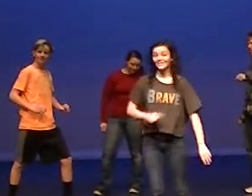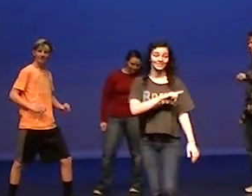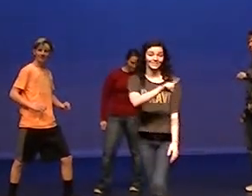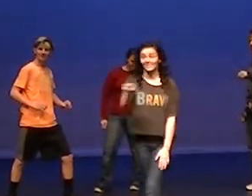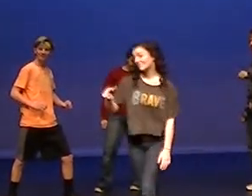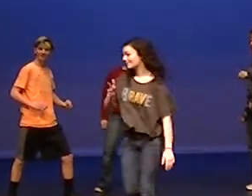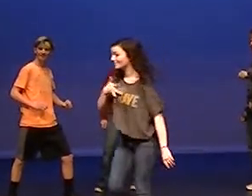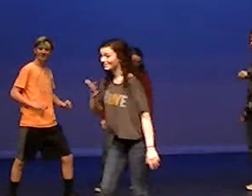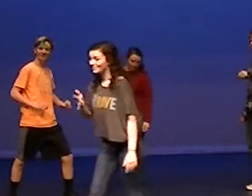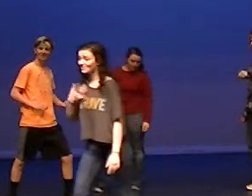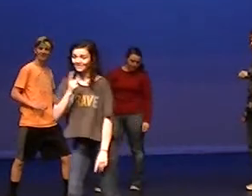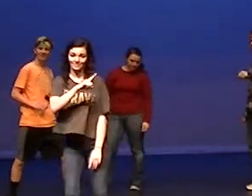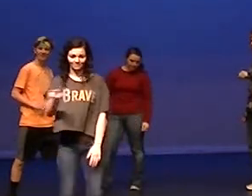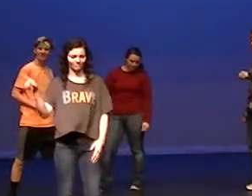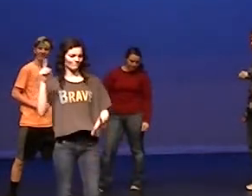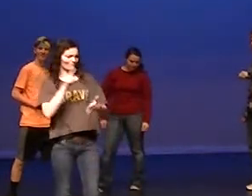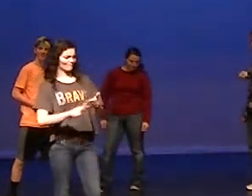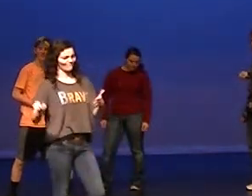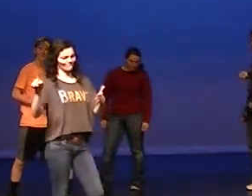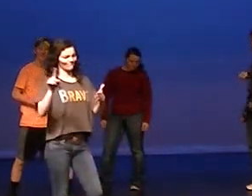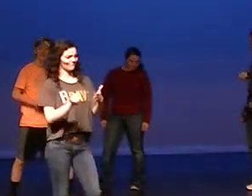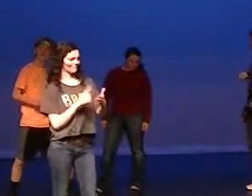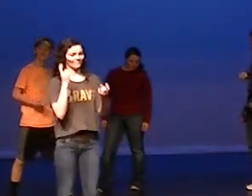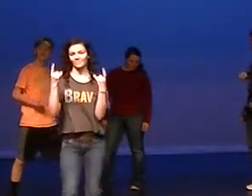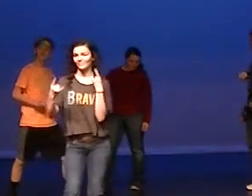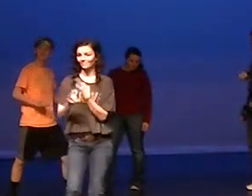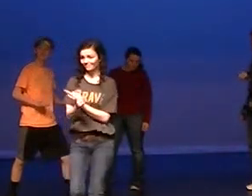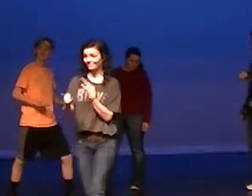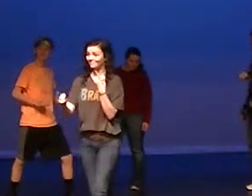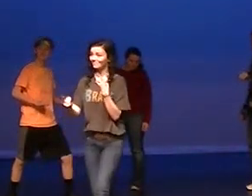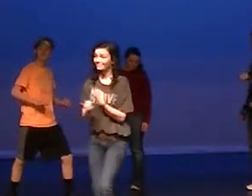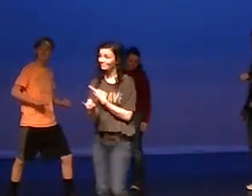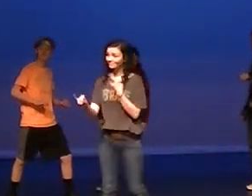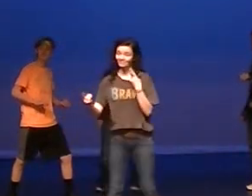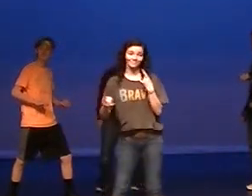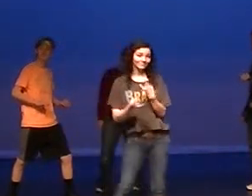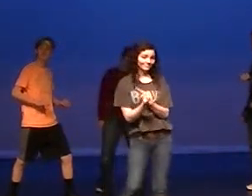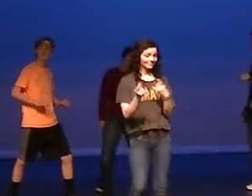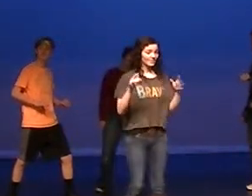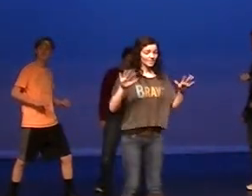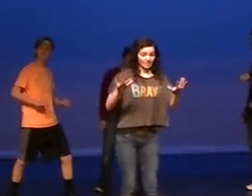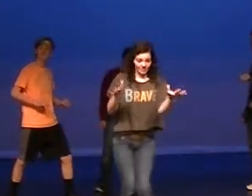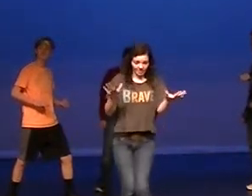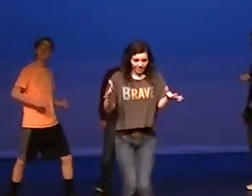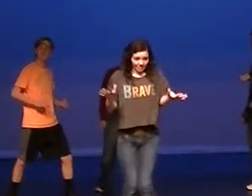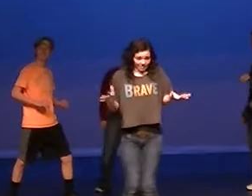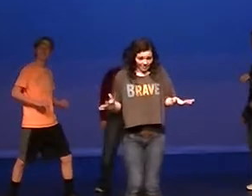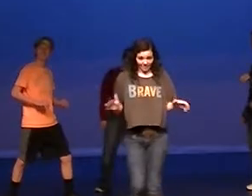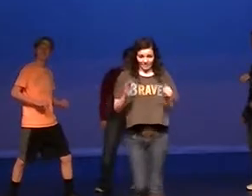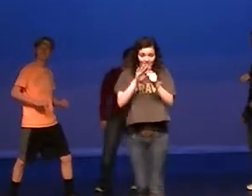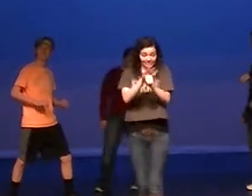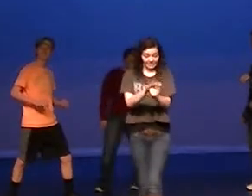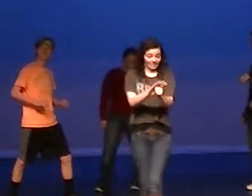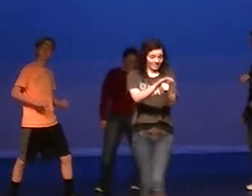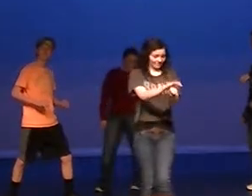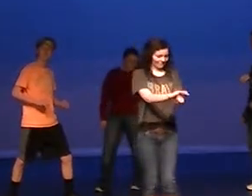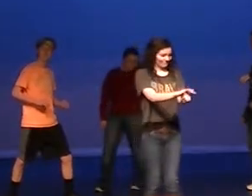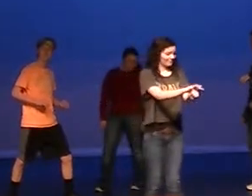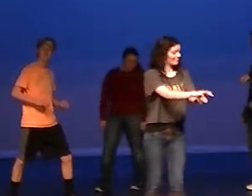Everybody's been there Everybody's been stayed down Partying with me Falling for the fear And once I'm